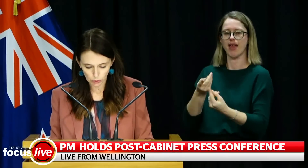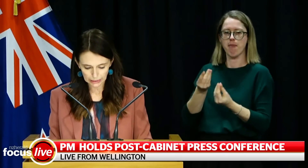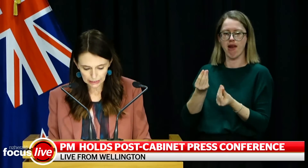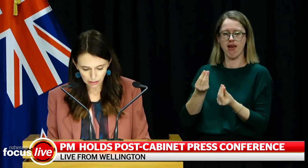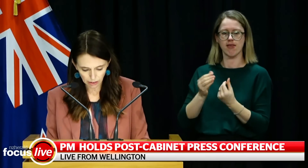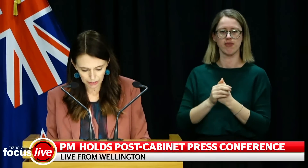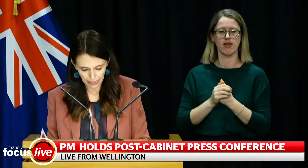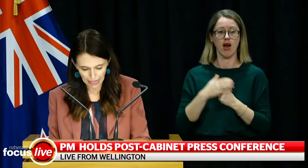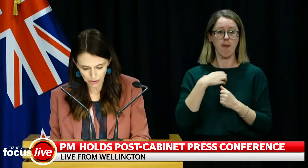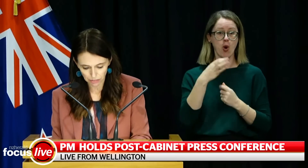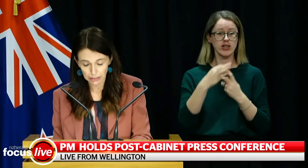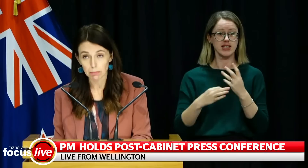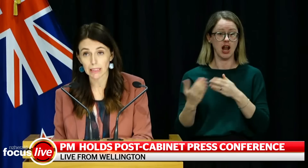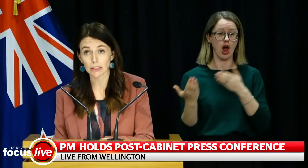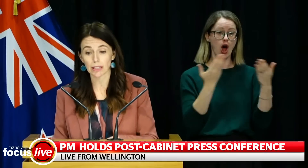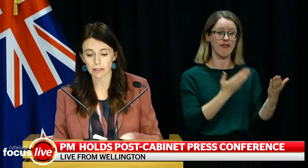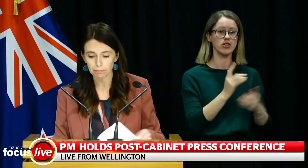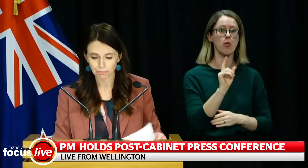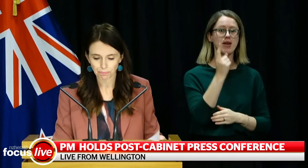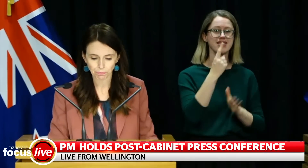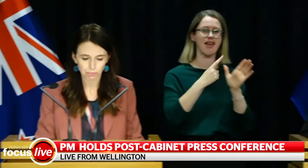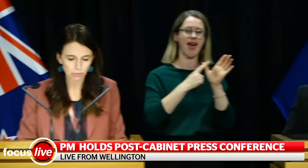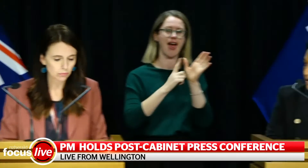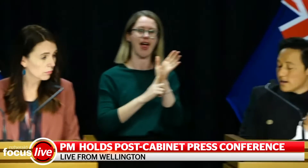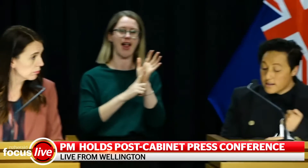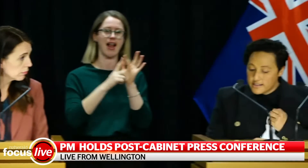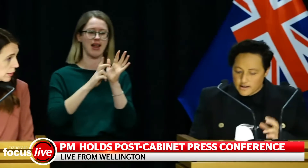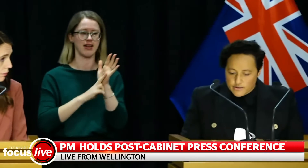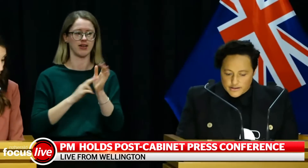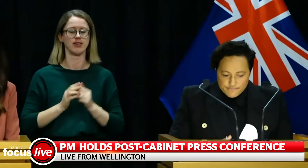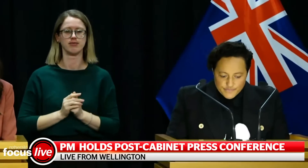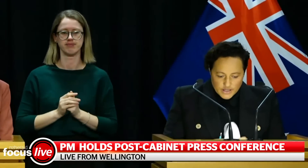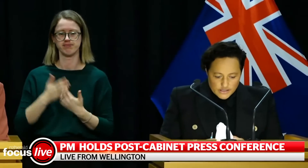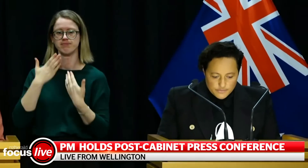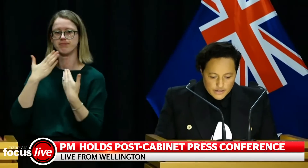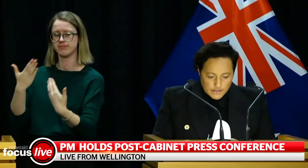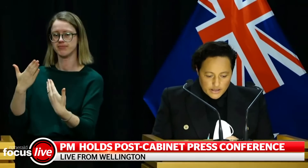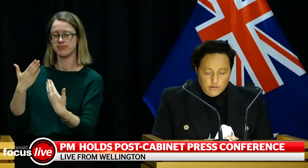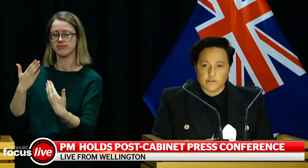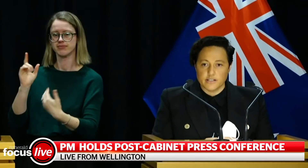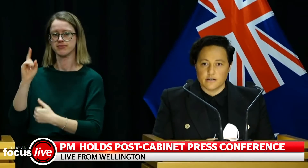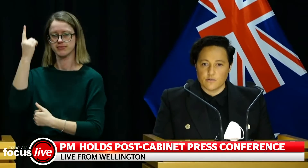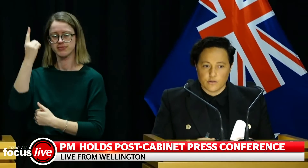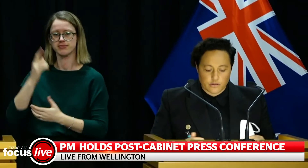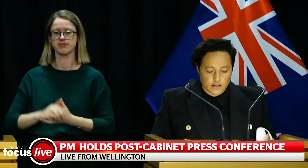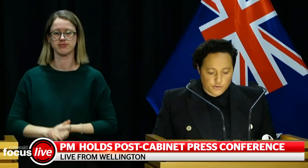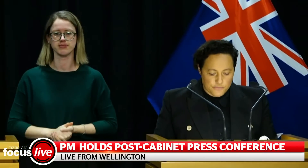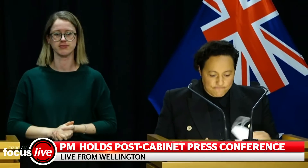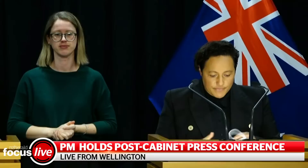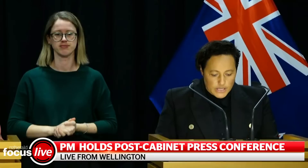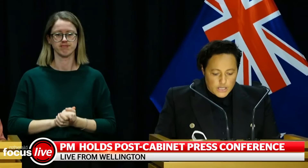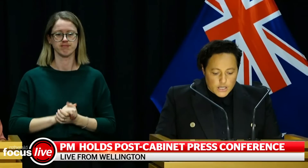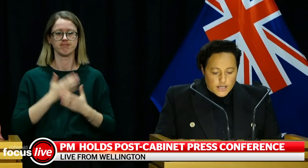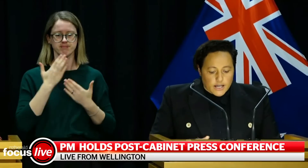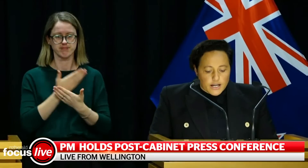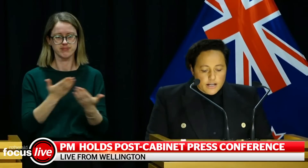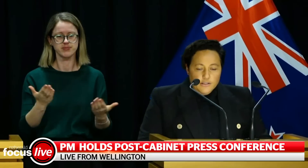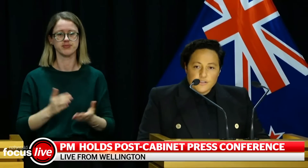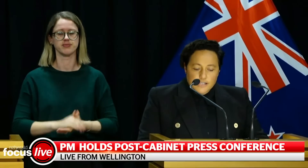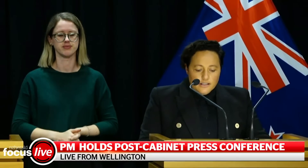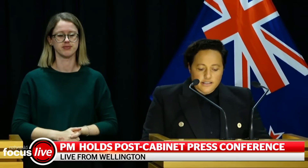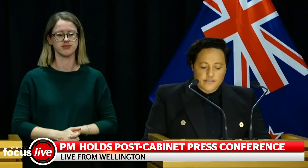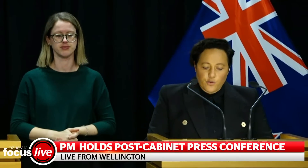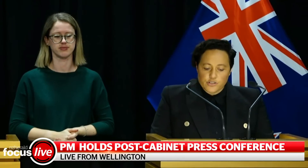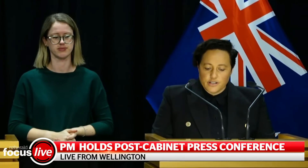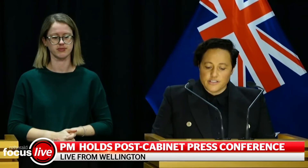But for more detail, I'll now hand over to Minister Allen. Tēnā koe, e te Premier o tira koutou katoa.